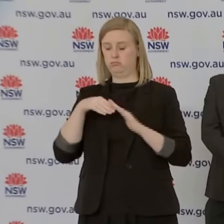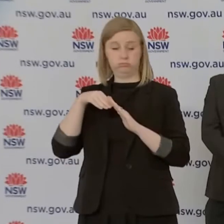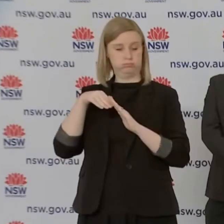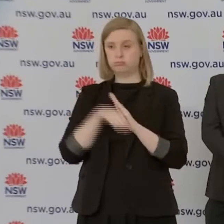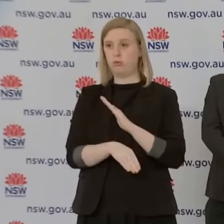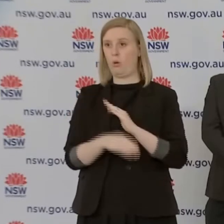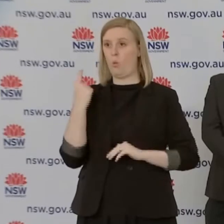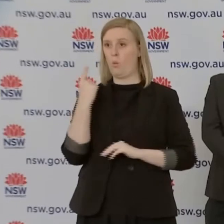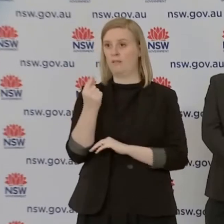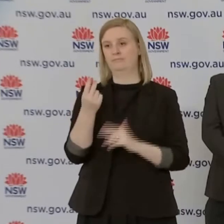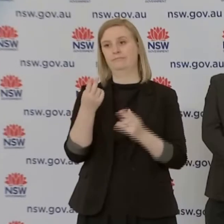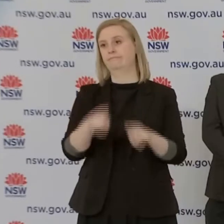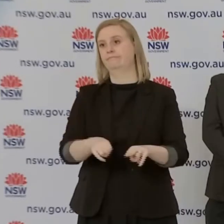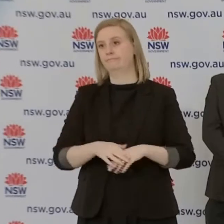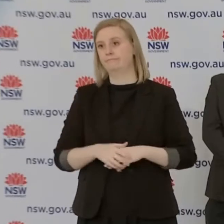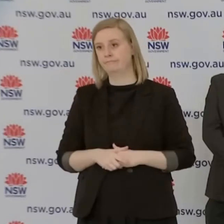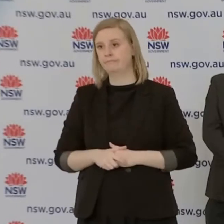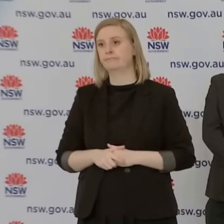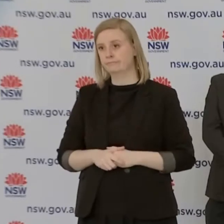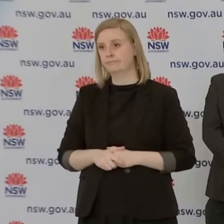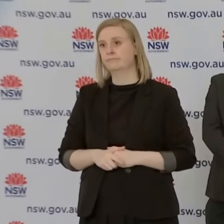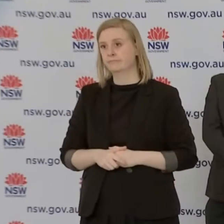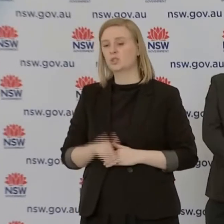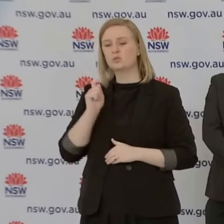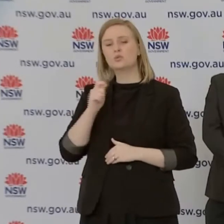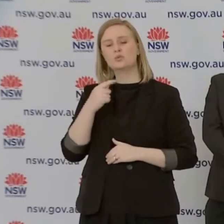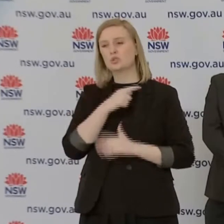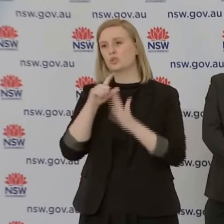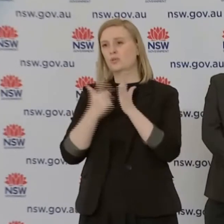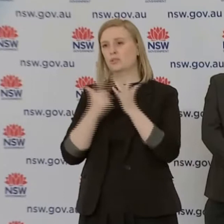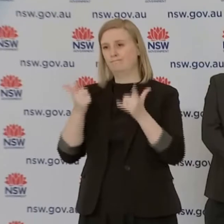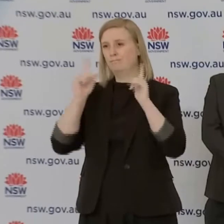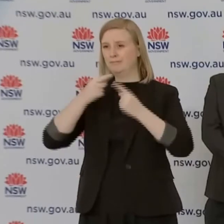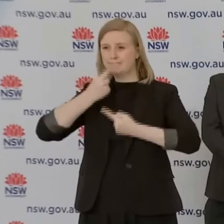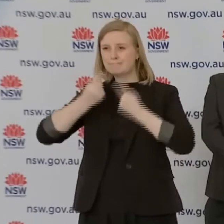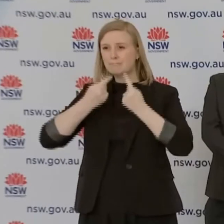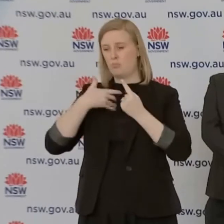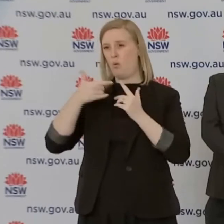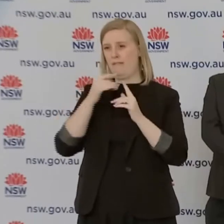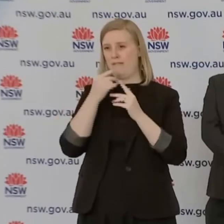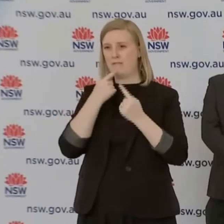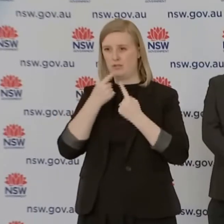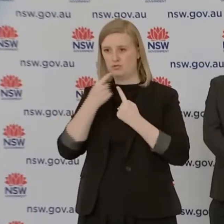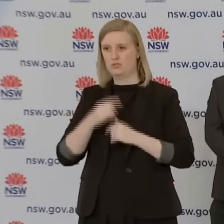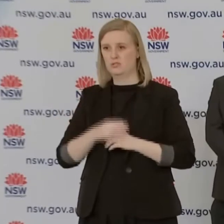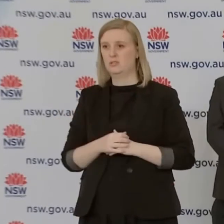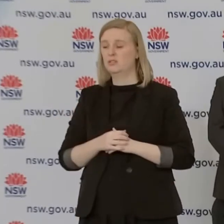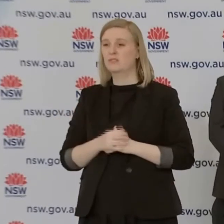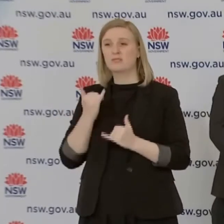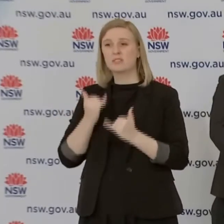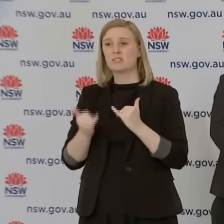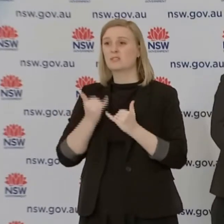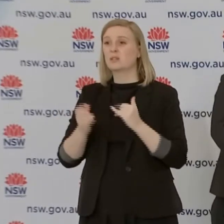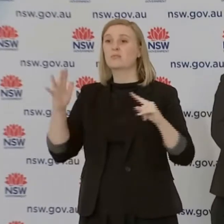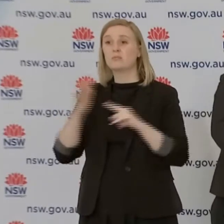to provide any further details on that. It's so important for the community to come forward and get vaccinated. Overnight, New South Wales